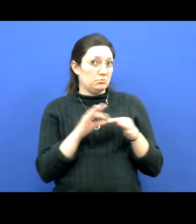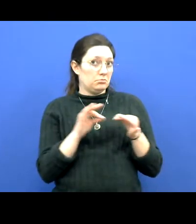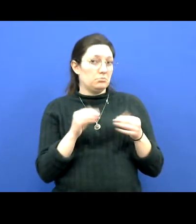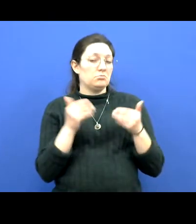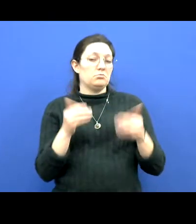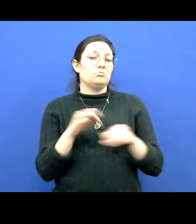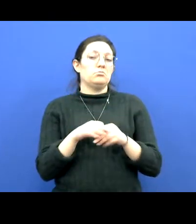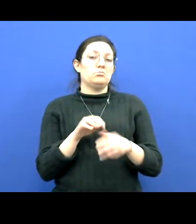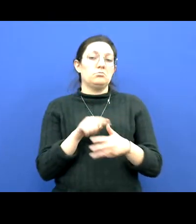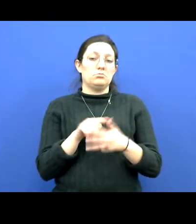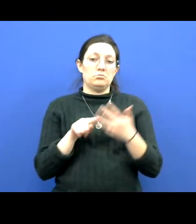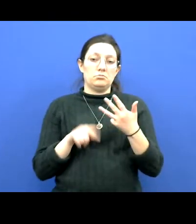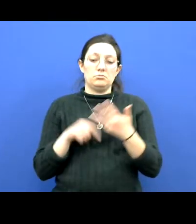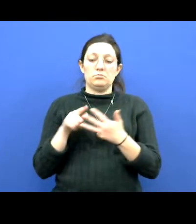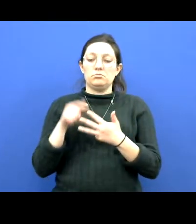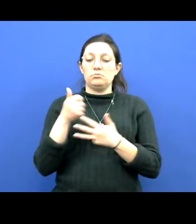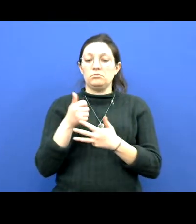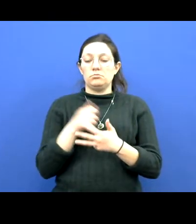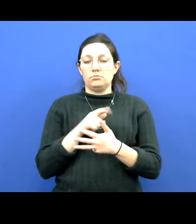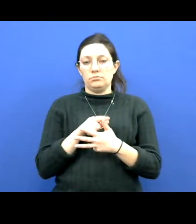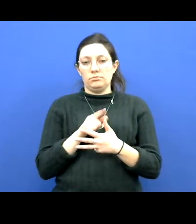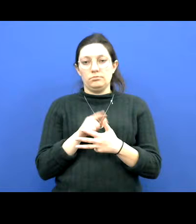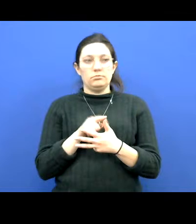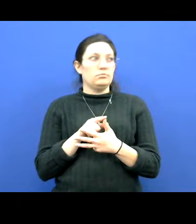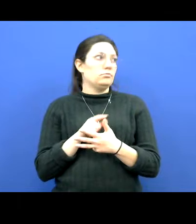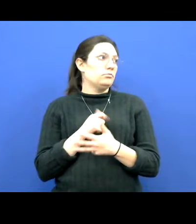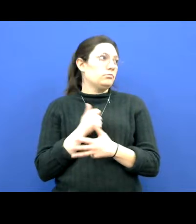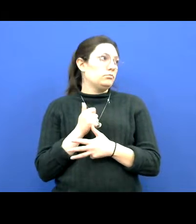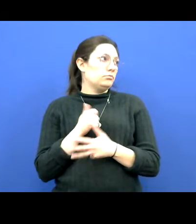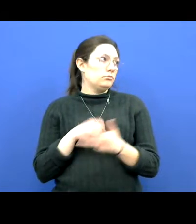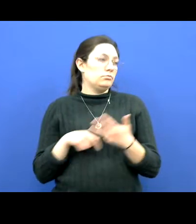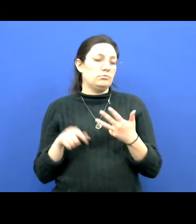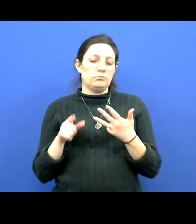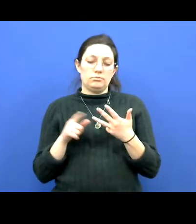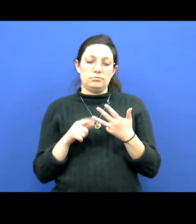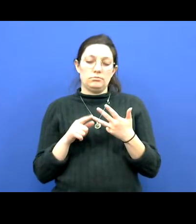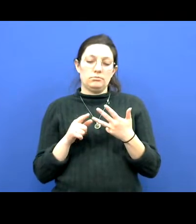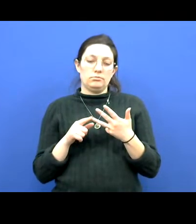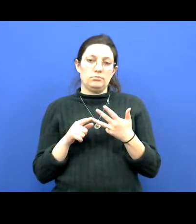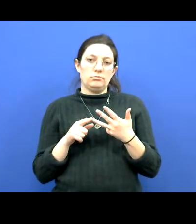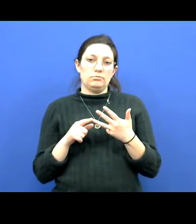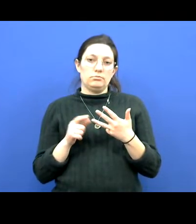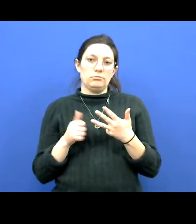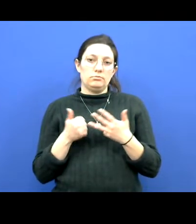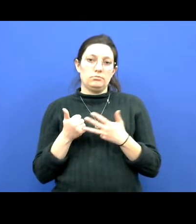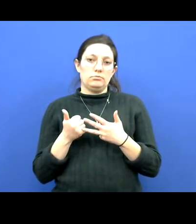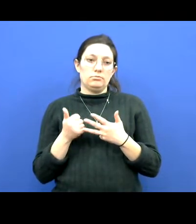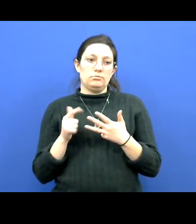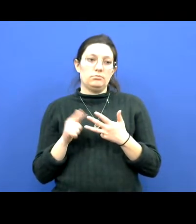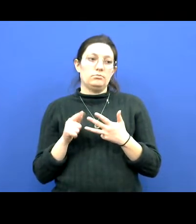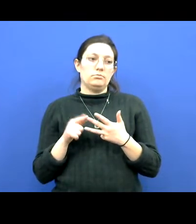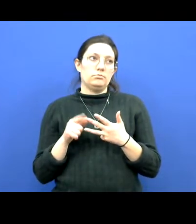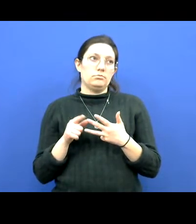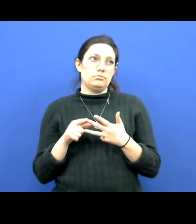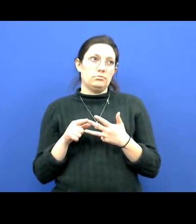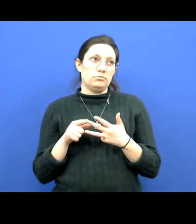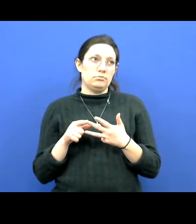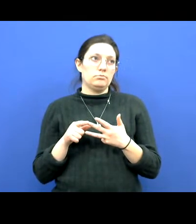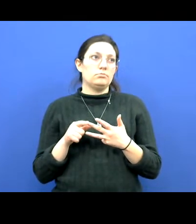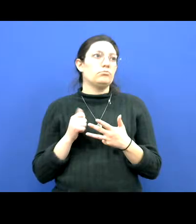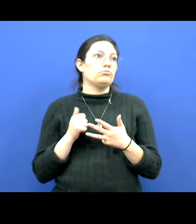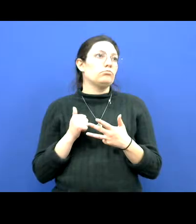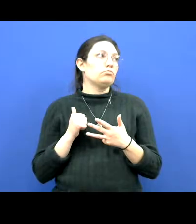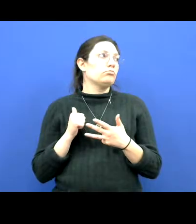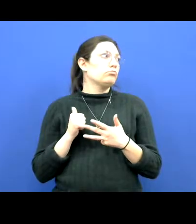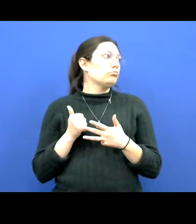Councilmember Page, Aye. Councilmember Blanca, Aye. Councilmember Barley, Aye.